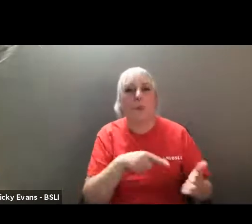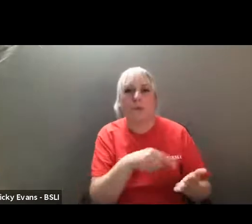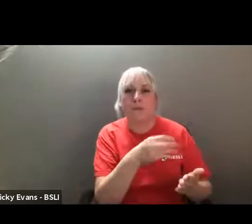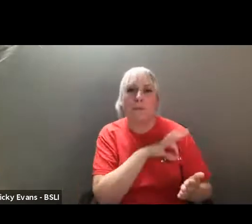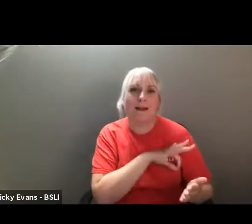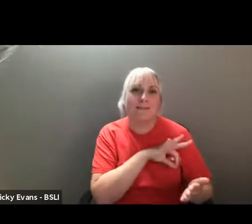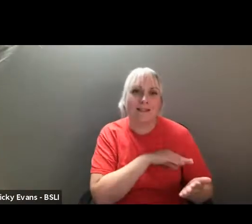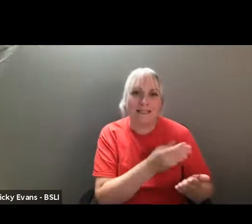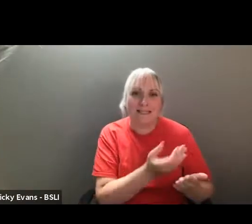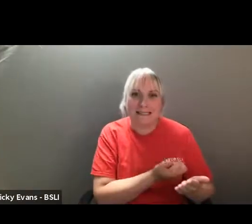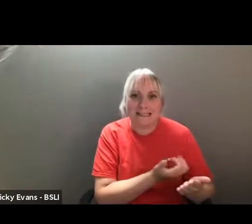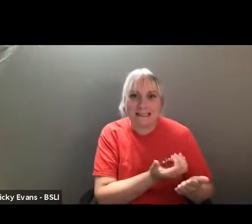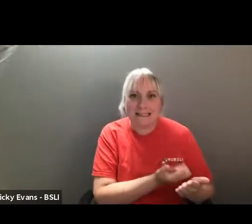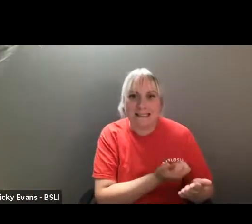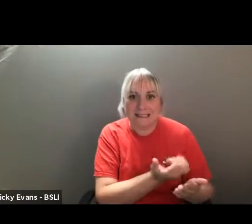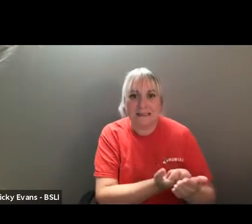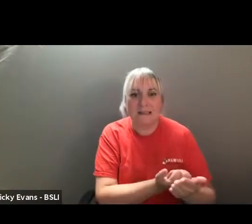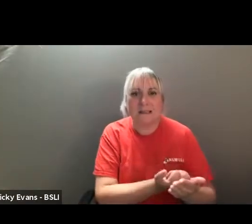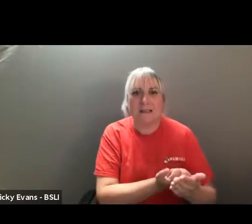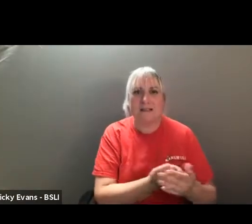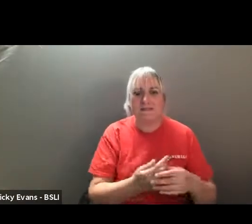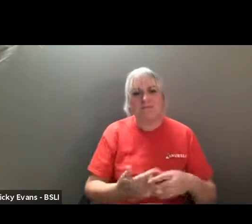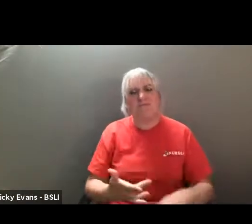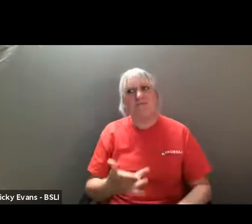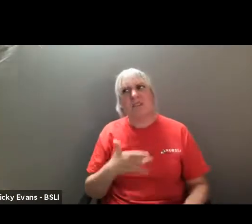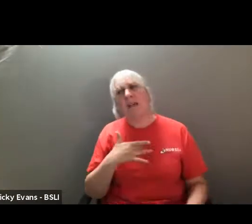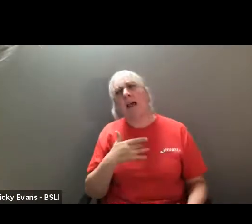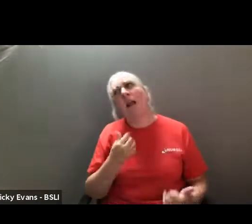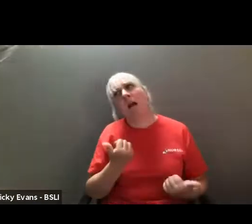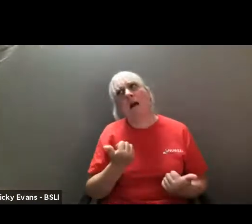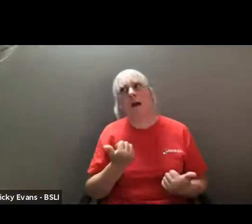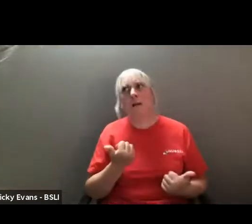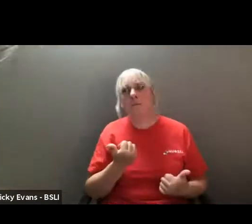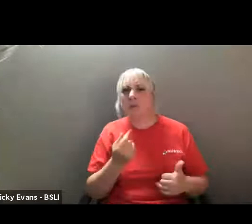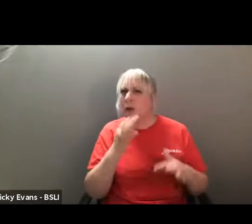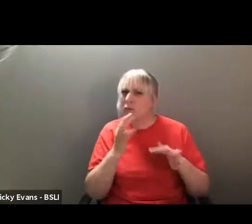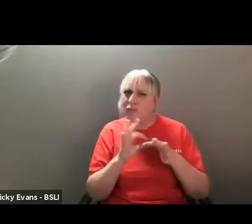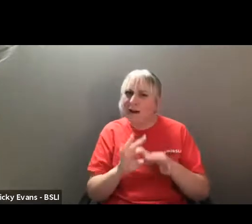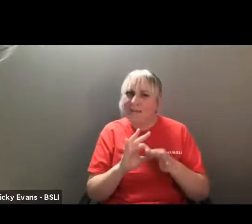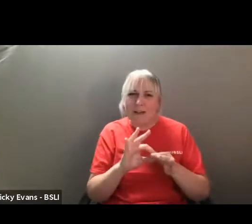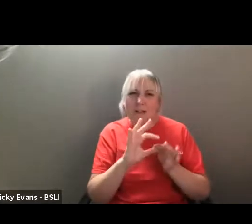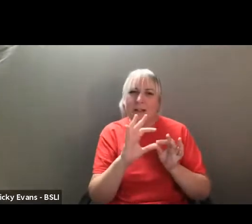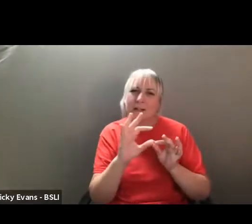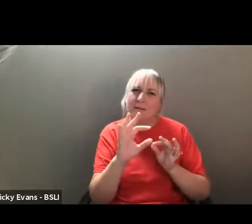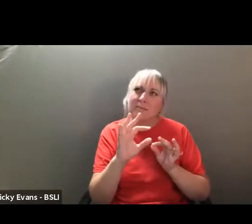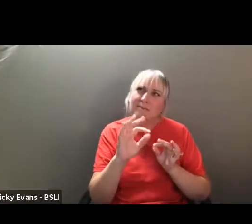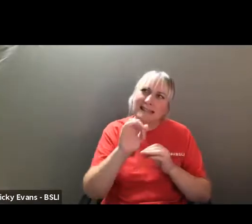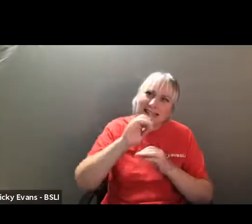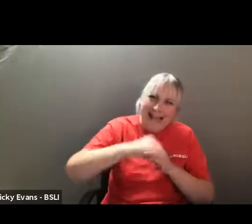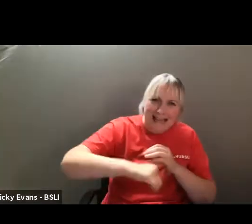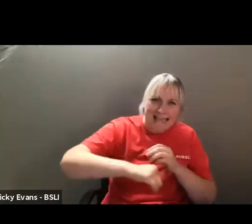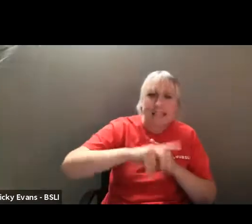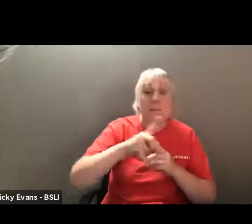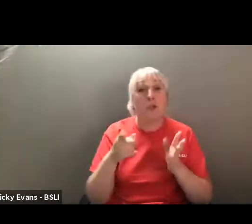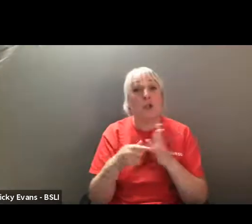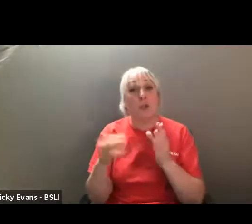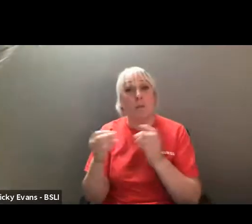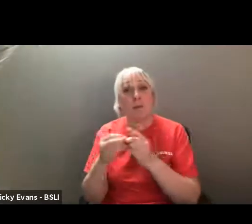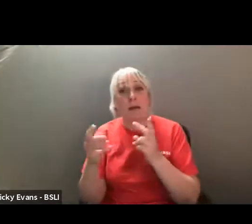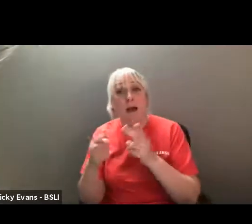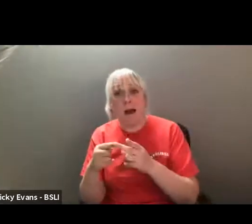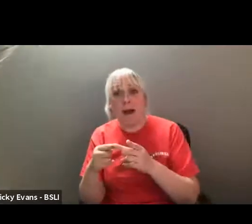in that sense, it was a relevant question, but it was not really a survey of, what would basic income look like